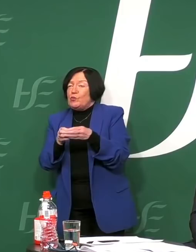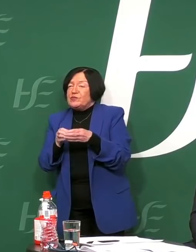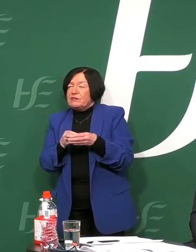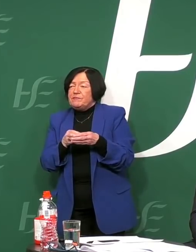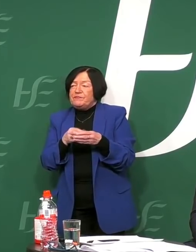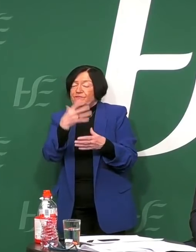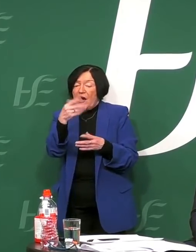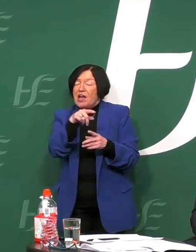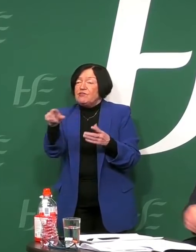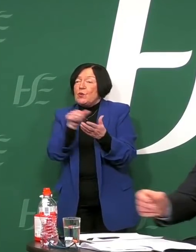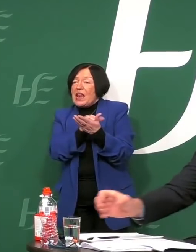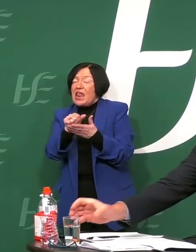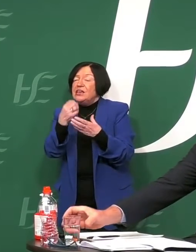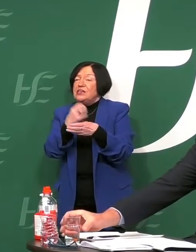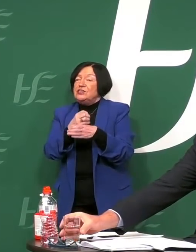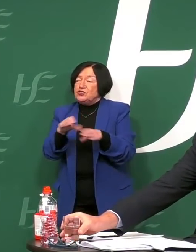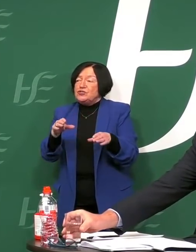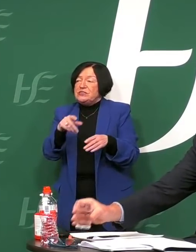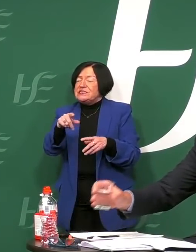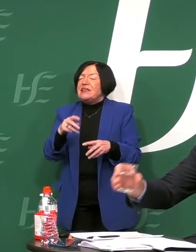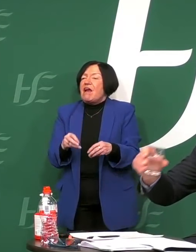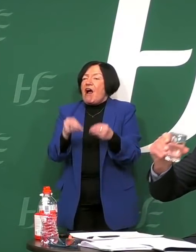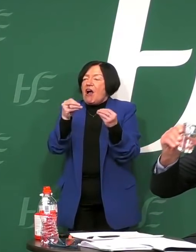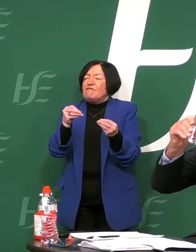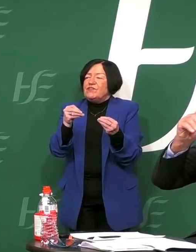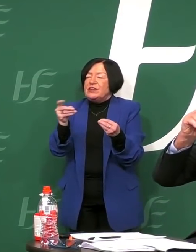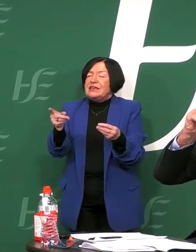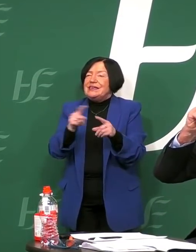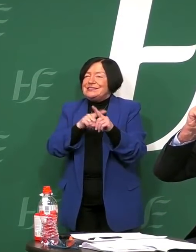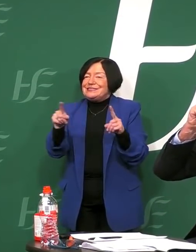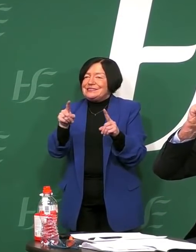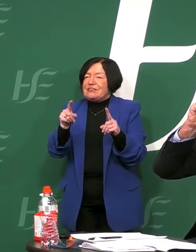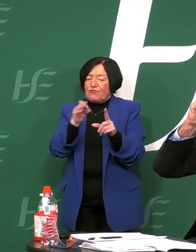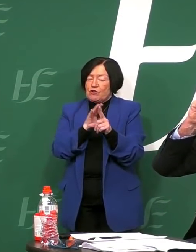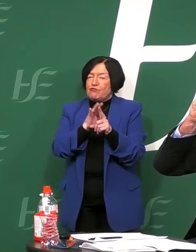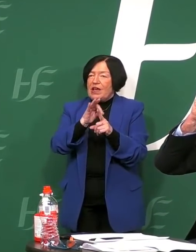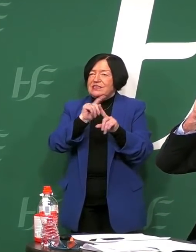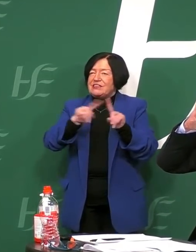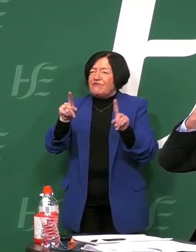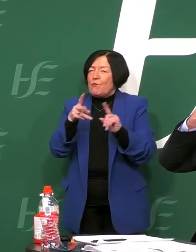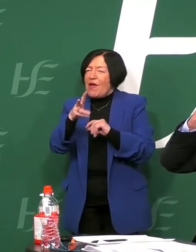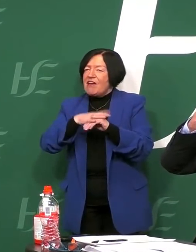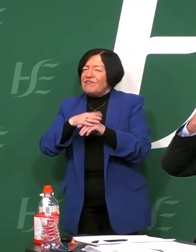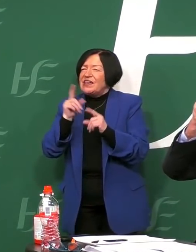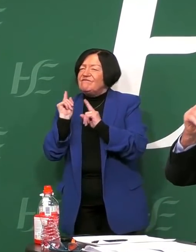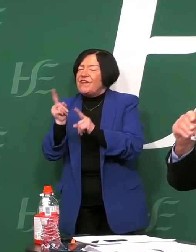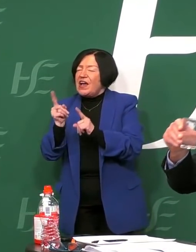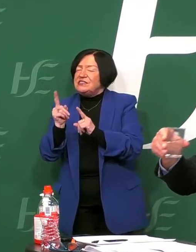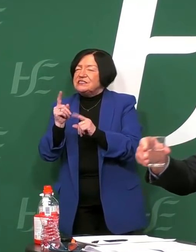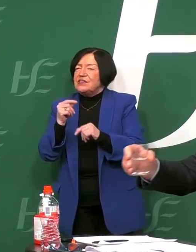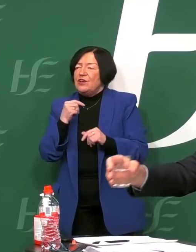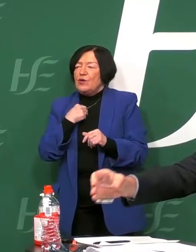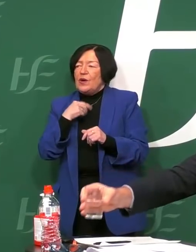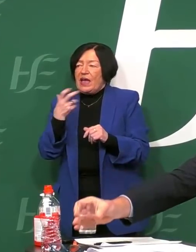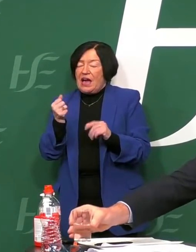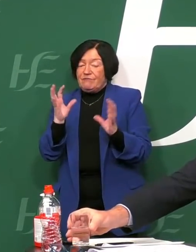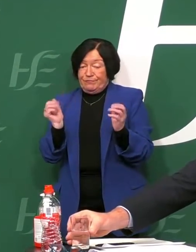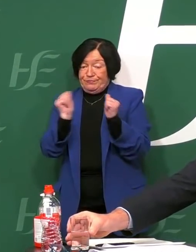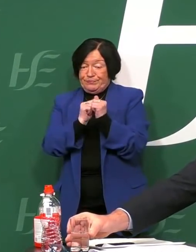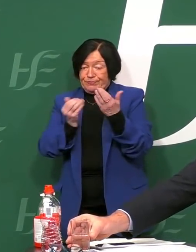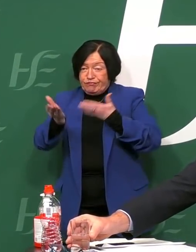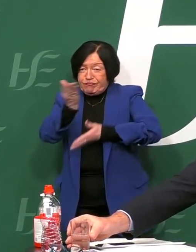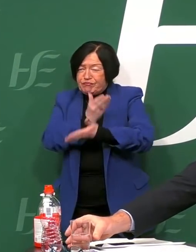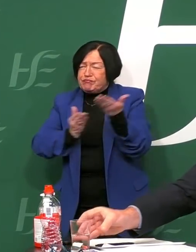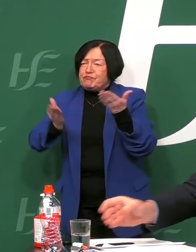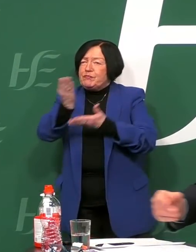and 11, who are children, it's to be offered, which is a different grade of advice. And so we have convened, we know there's